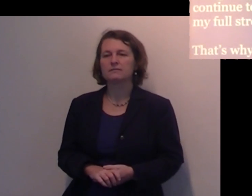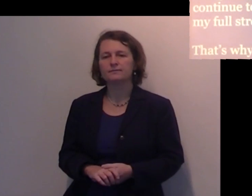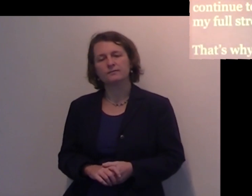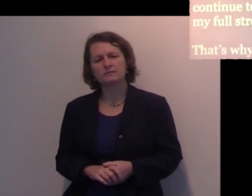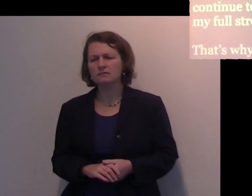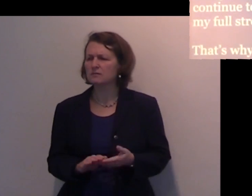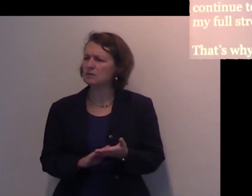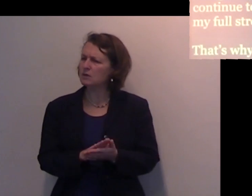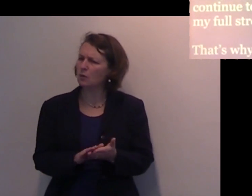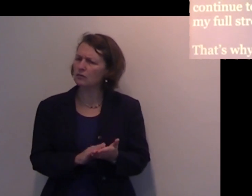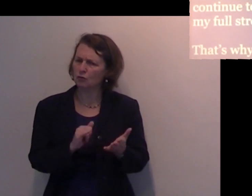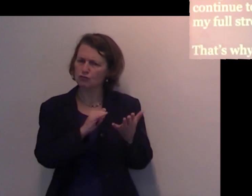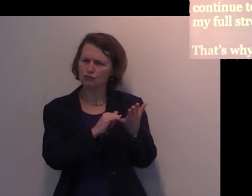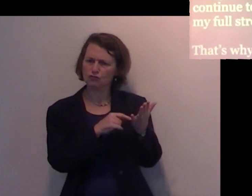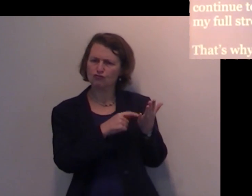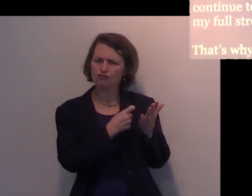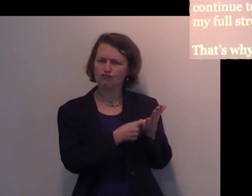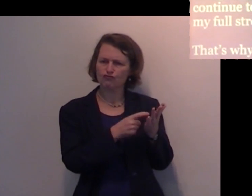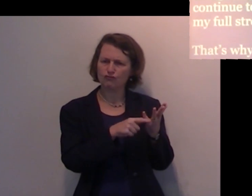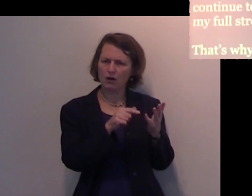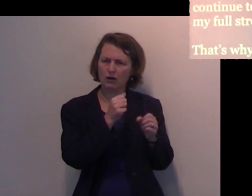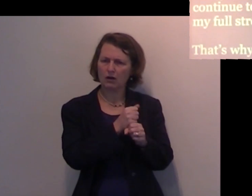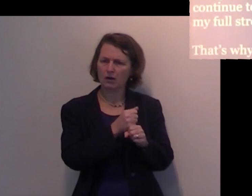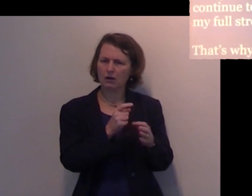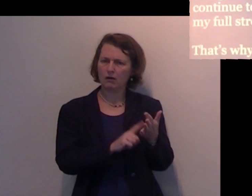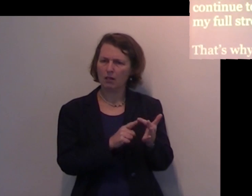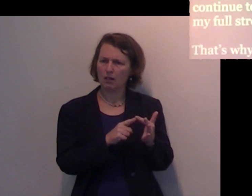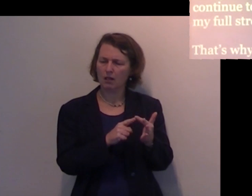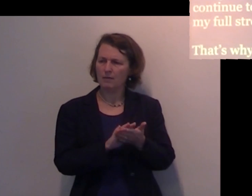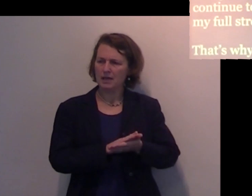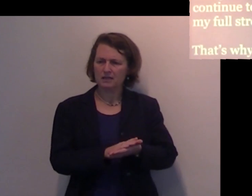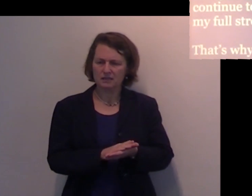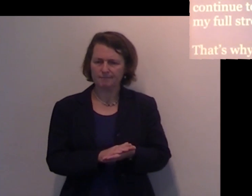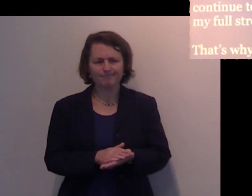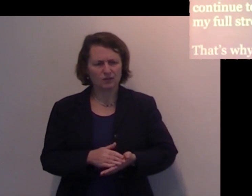Means what? Means using a big effort, fighting.